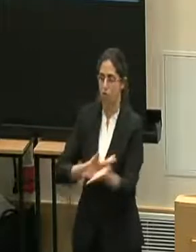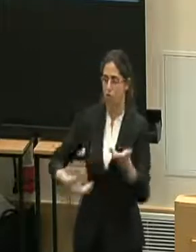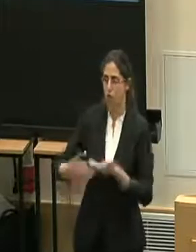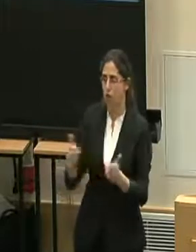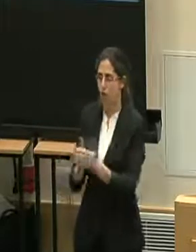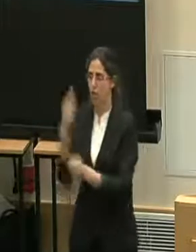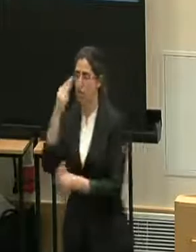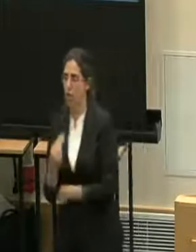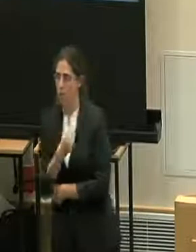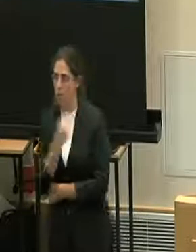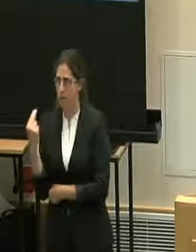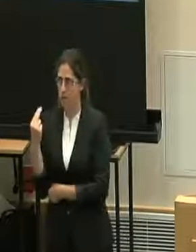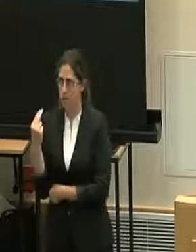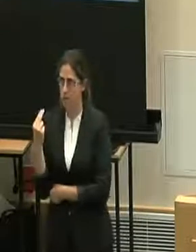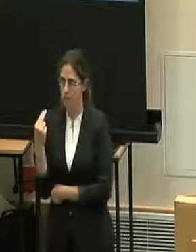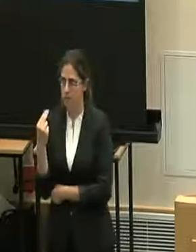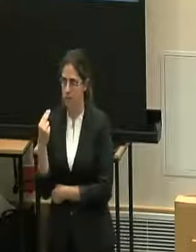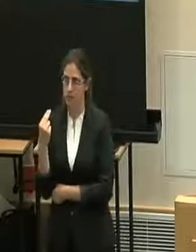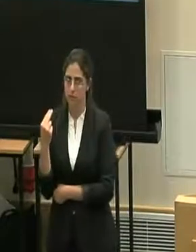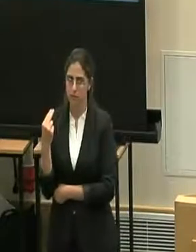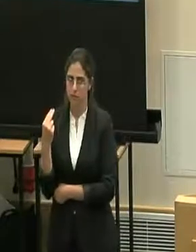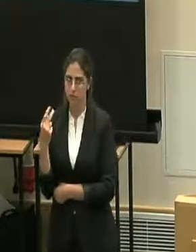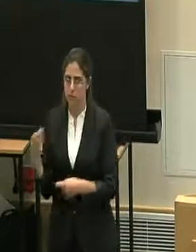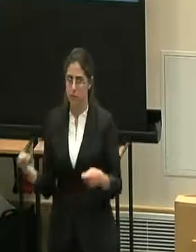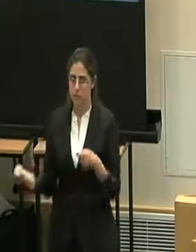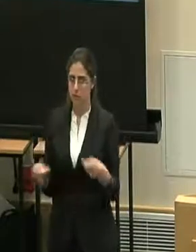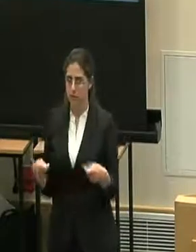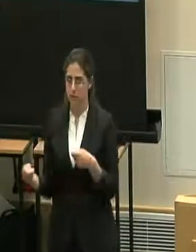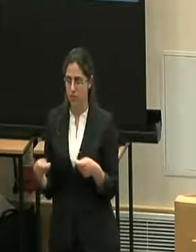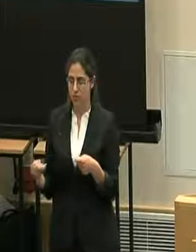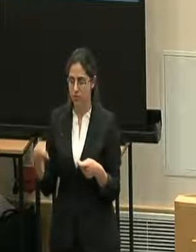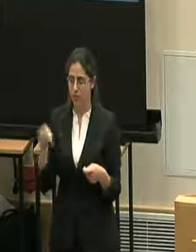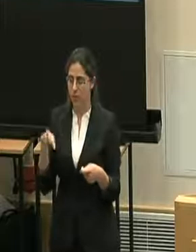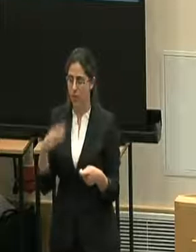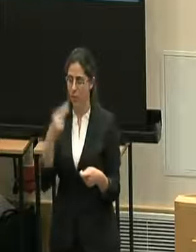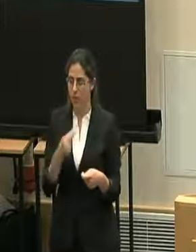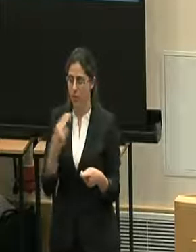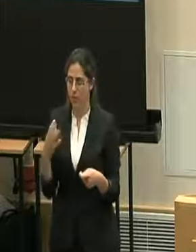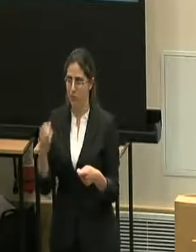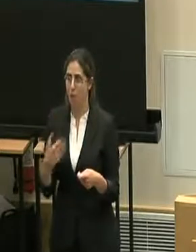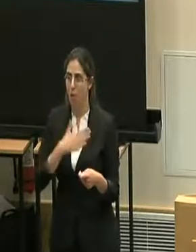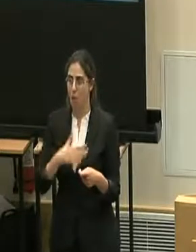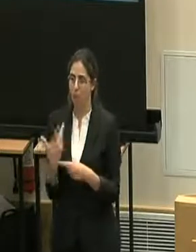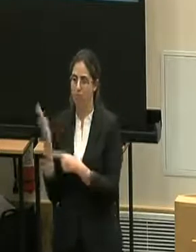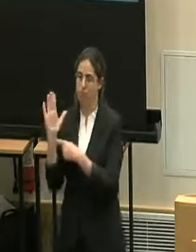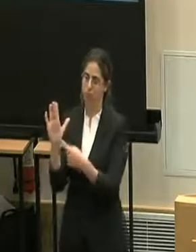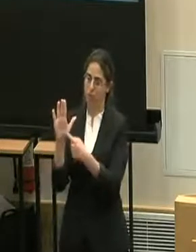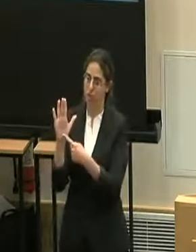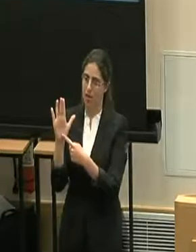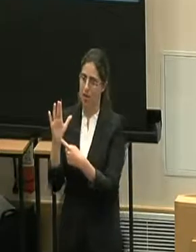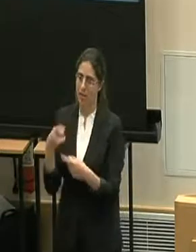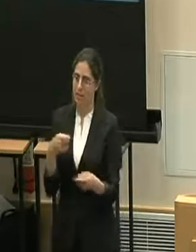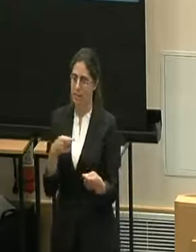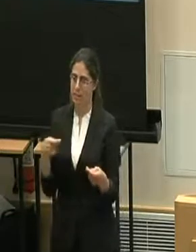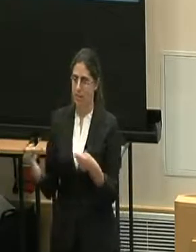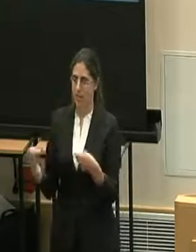be compromise at the tensions, or among the tensions, that I want to highlight in the values, the